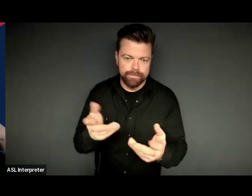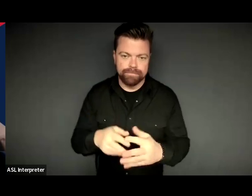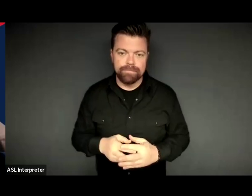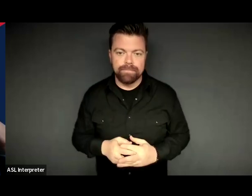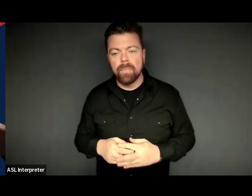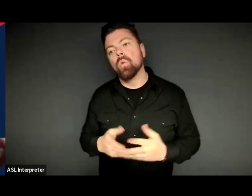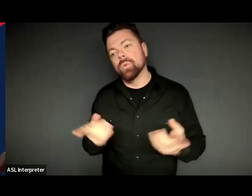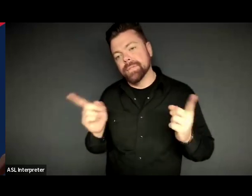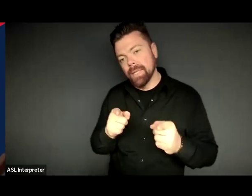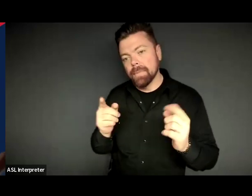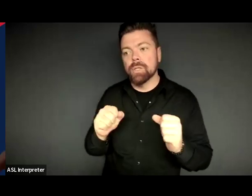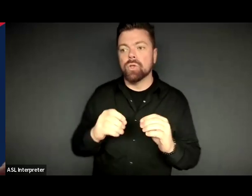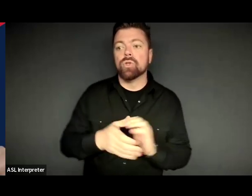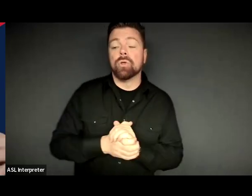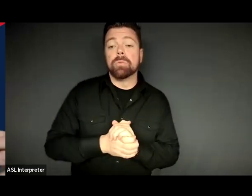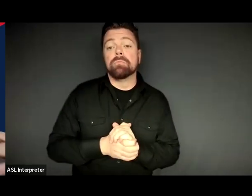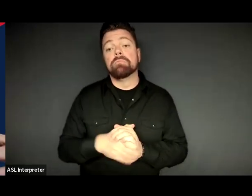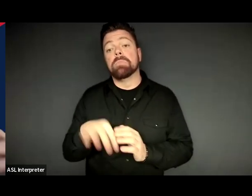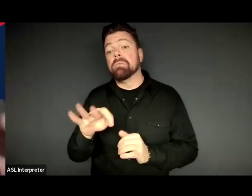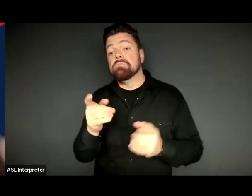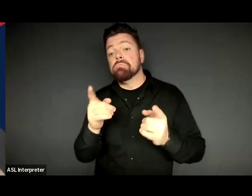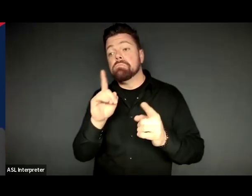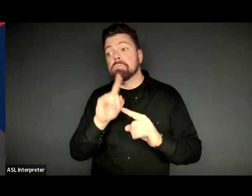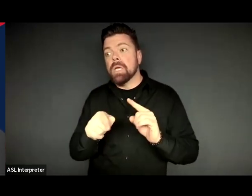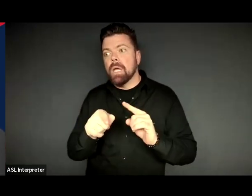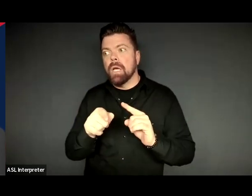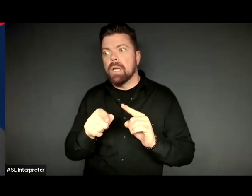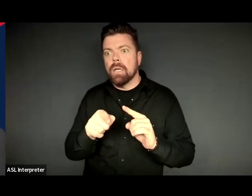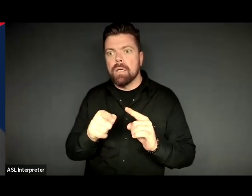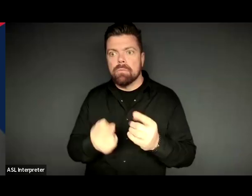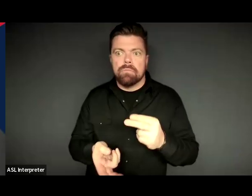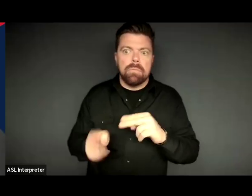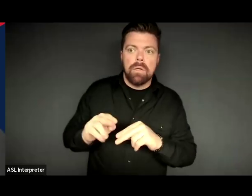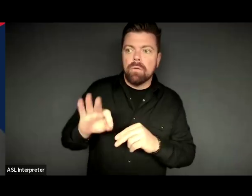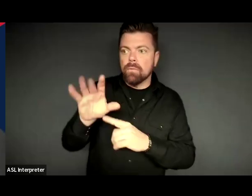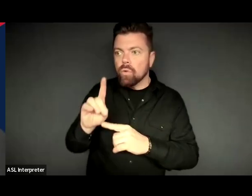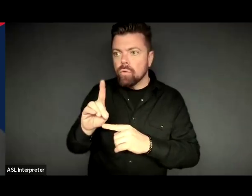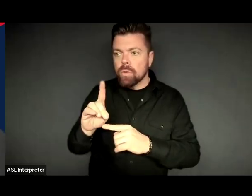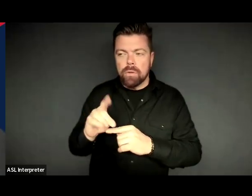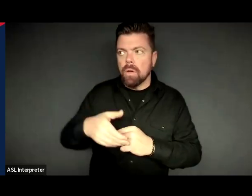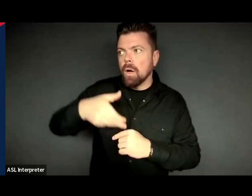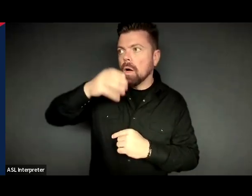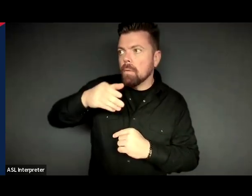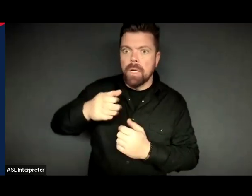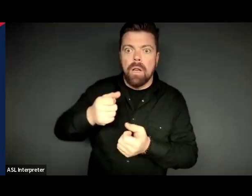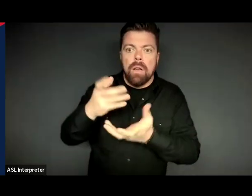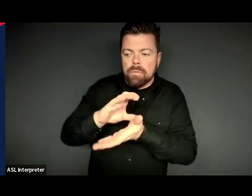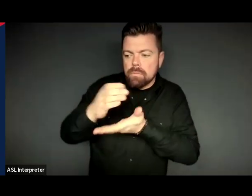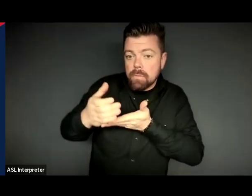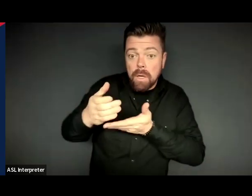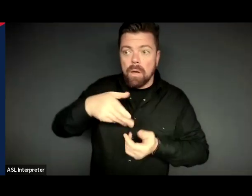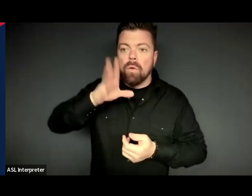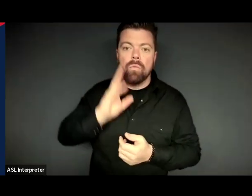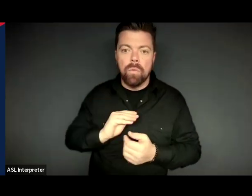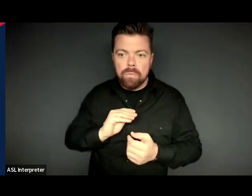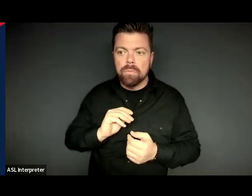going on. So if you can't increase your fluid, not by gigantic amounts, but if you can't increase your fluid by